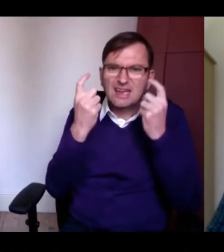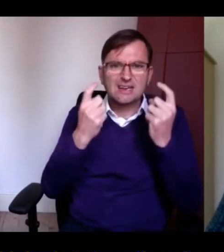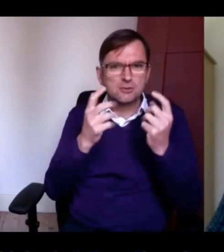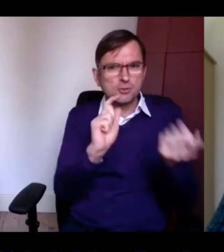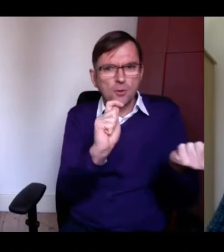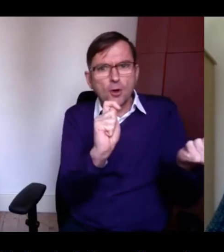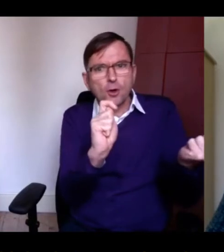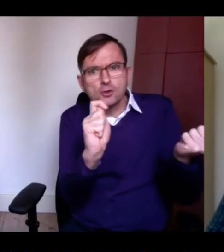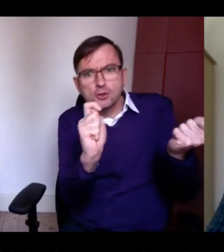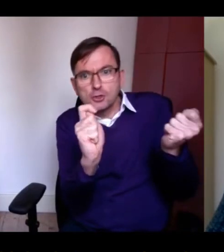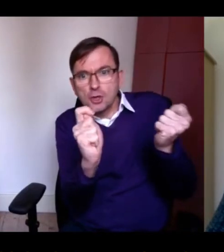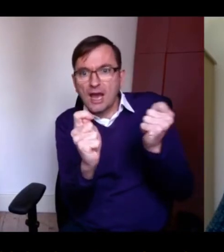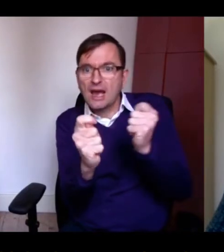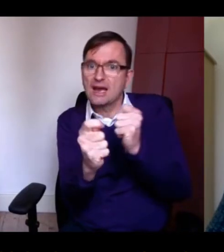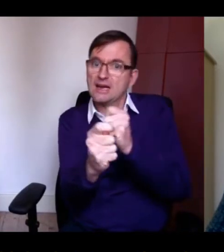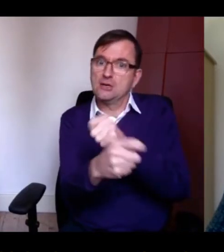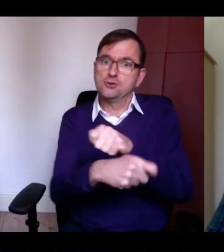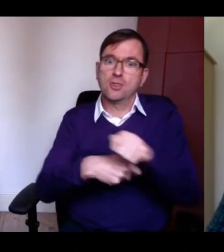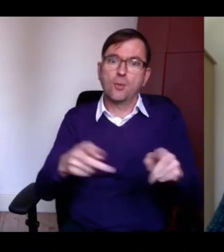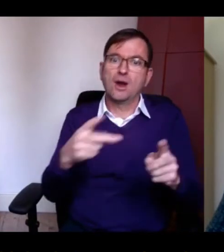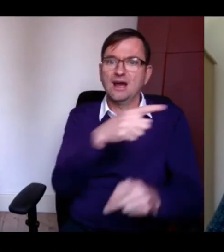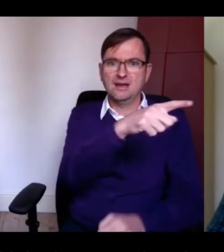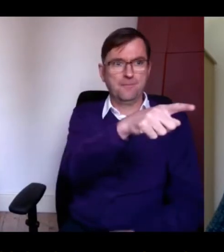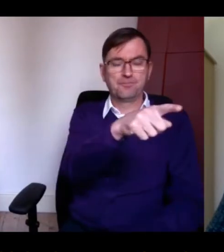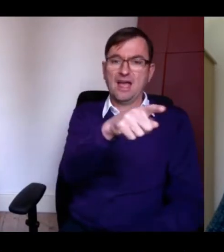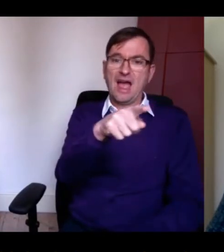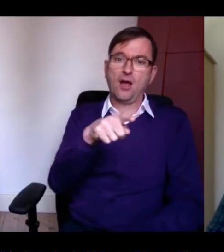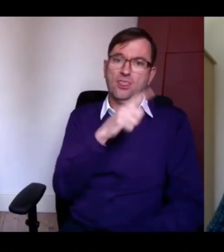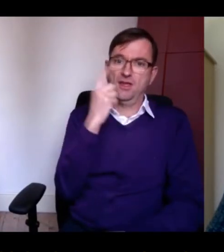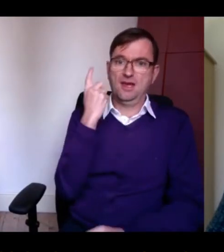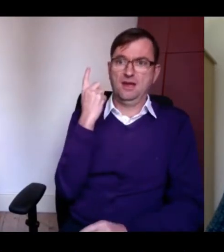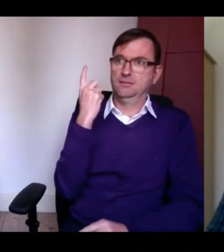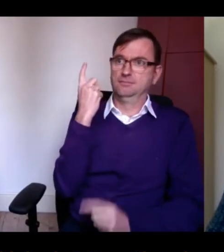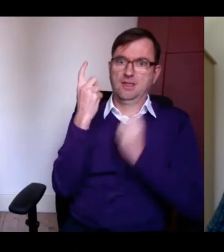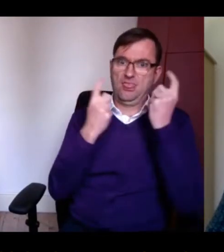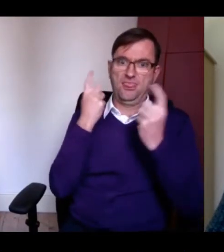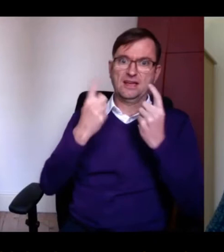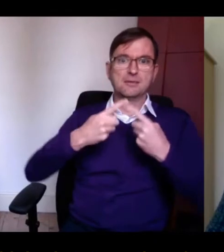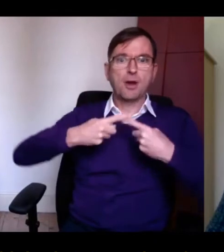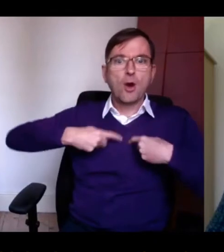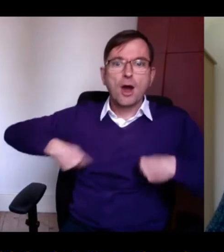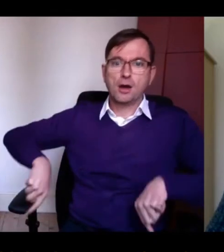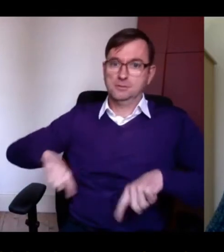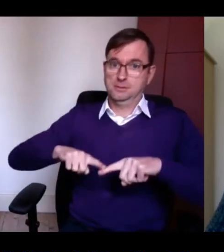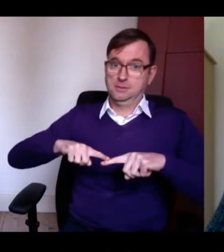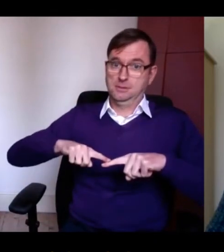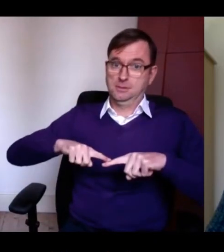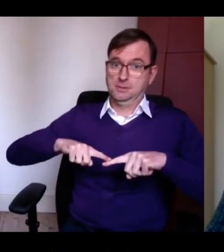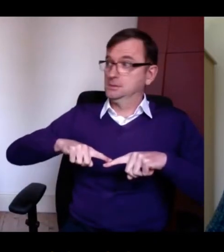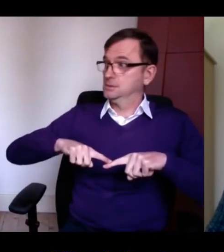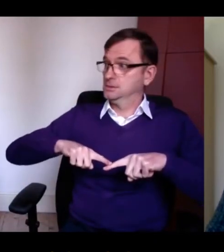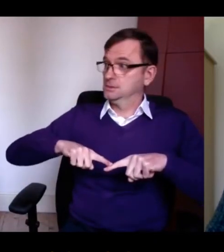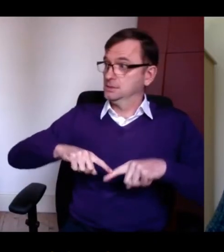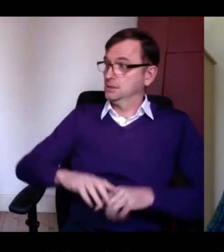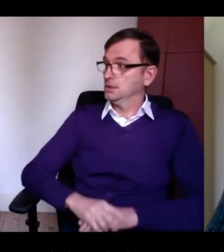then I think what Open then does with that is it's changed big organisations' perception of the whole